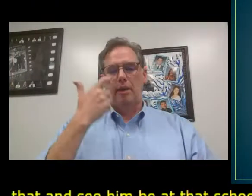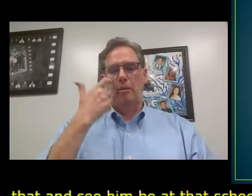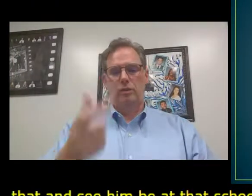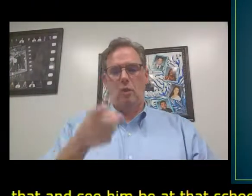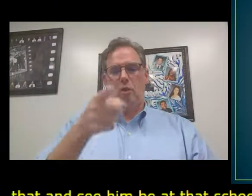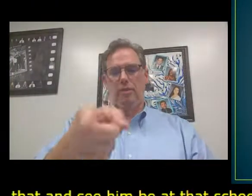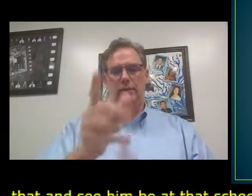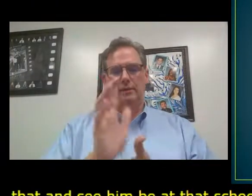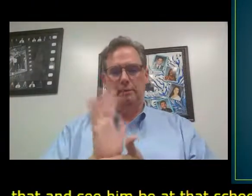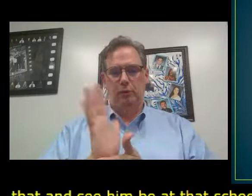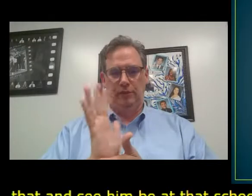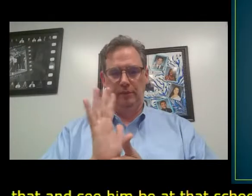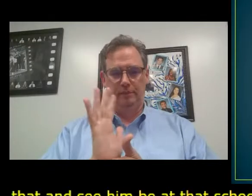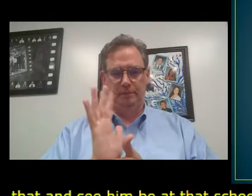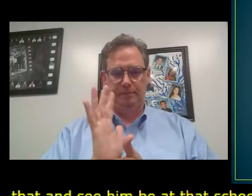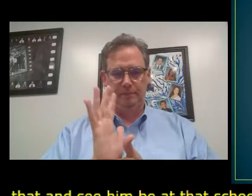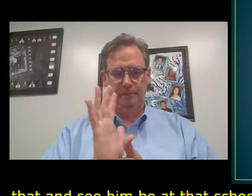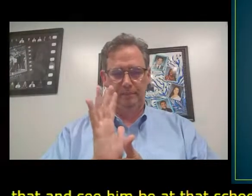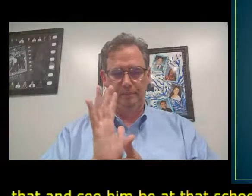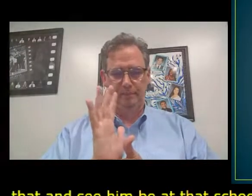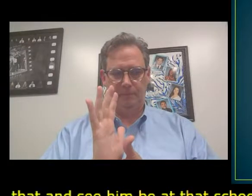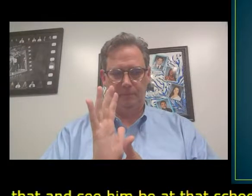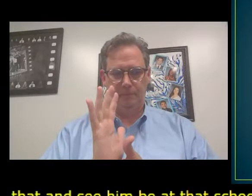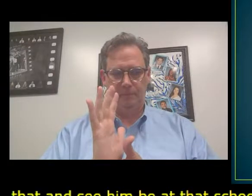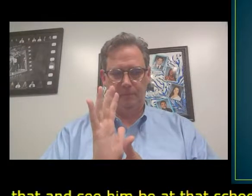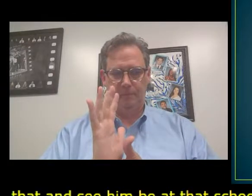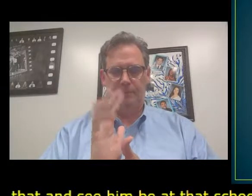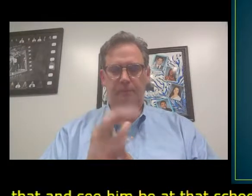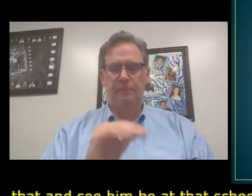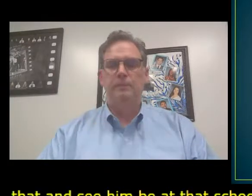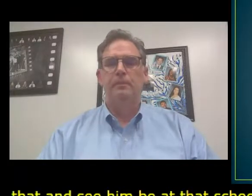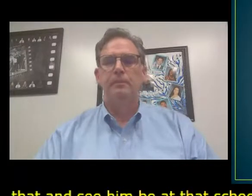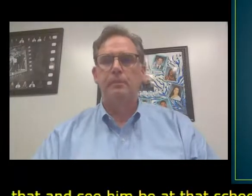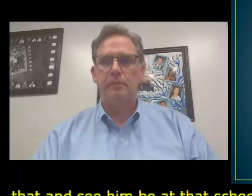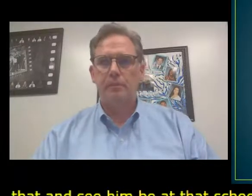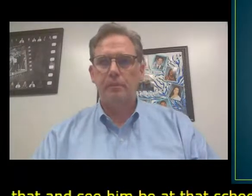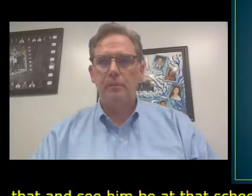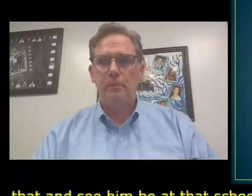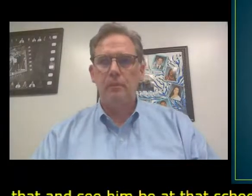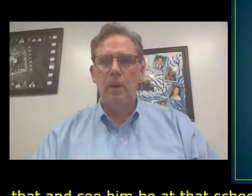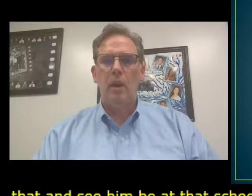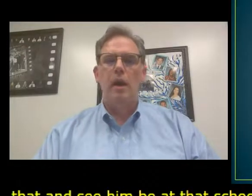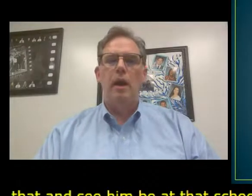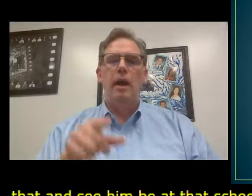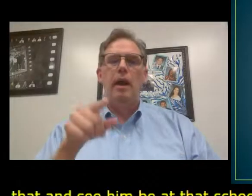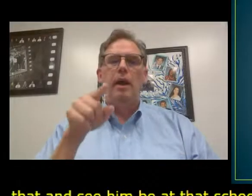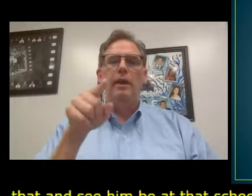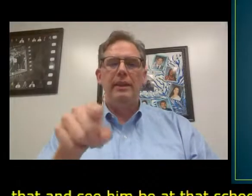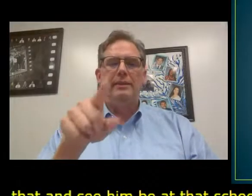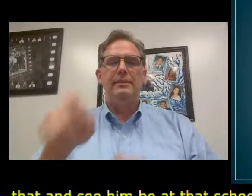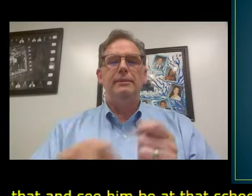I wasn't sure at the time that that was a really common experience until I saw this movie.